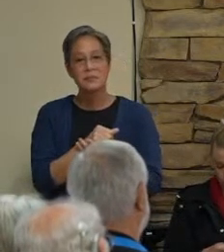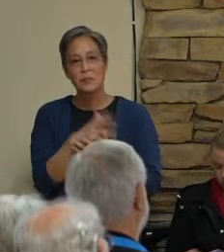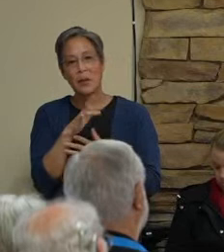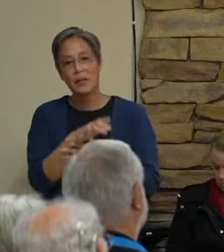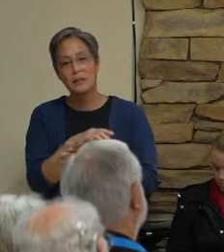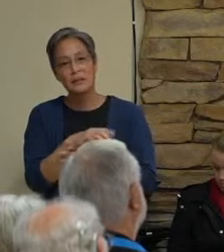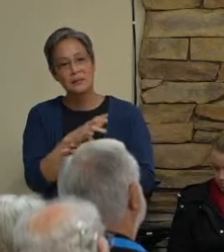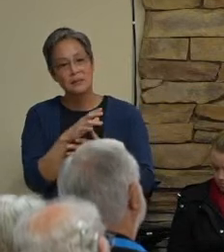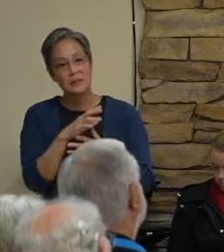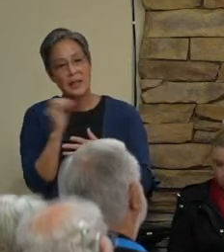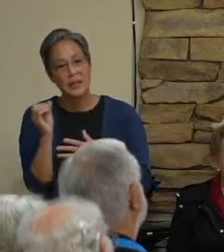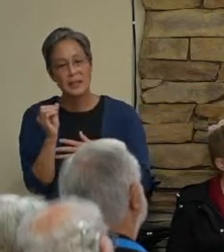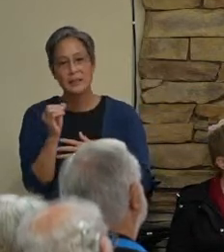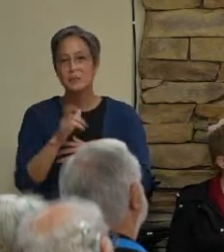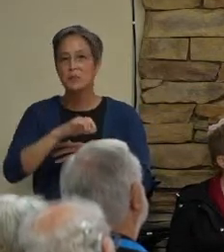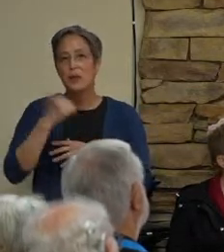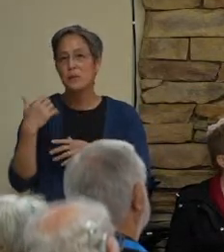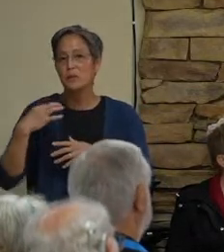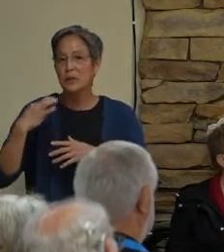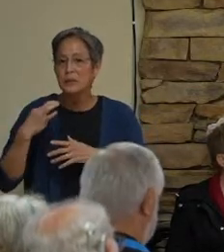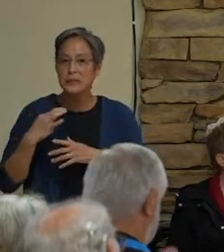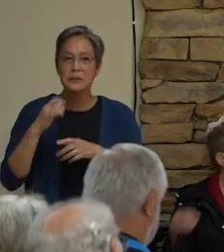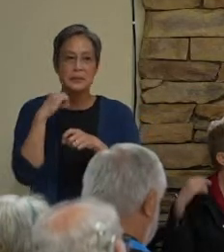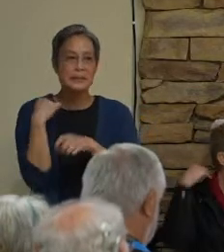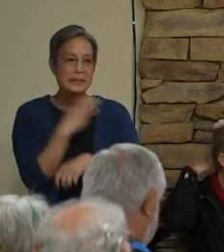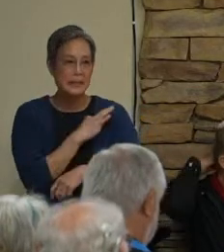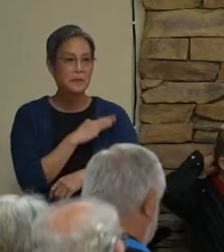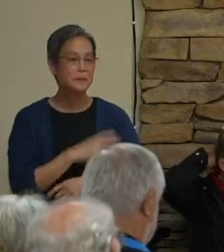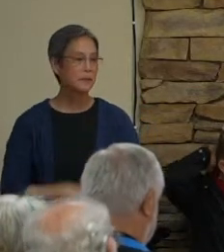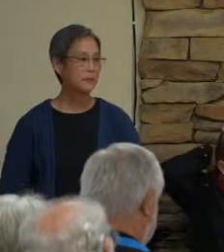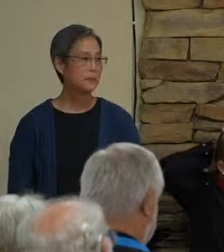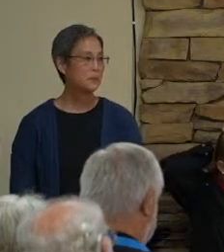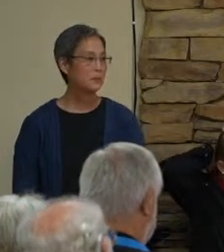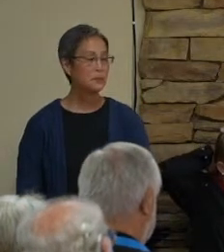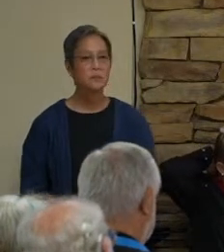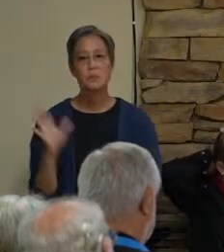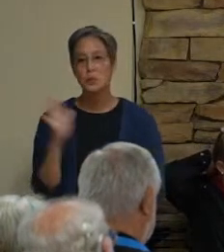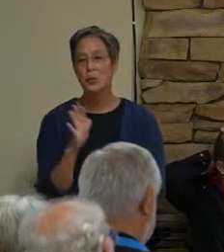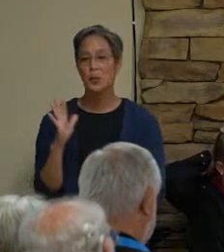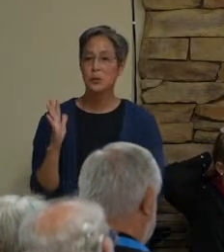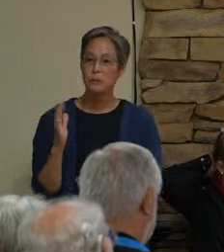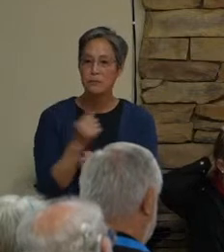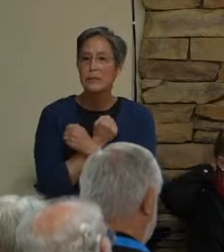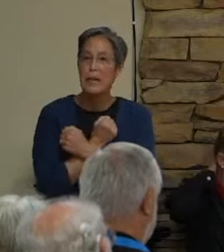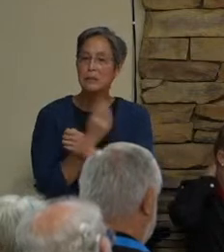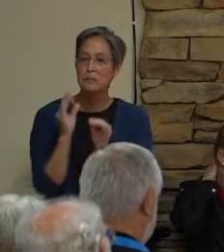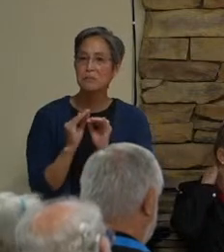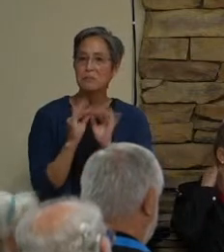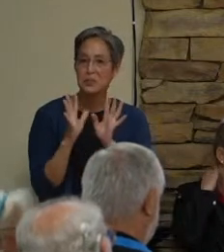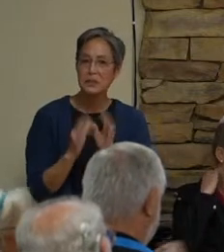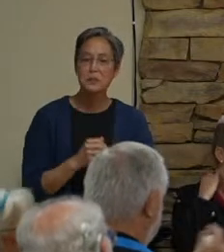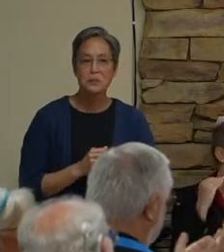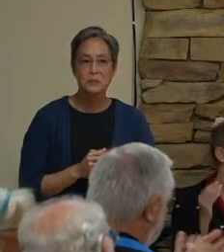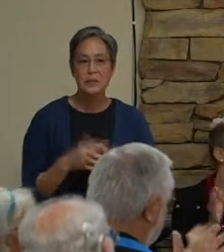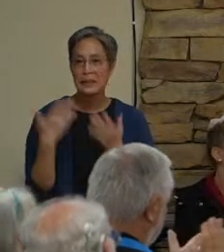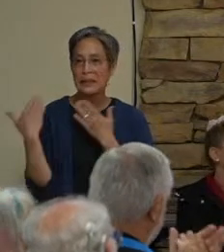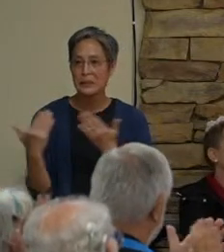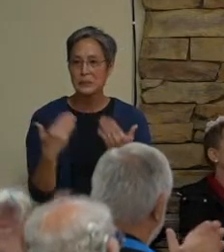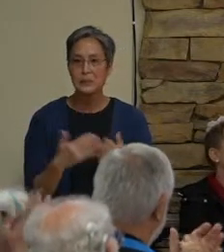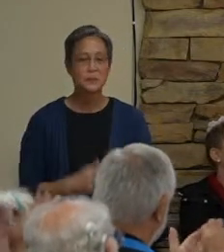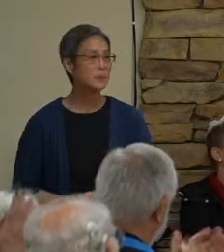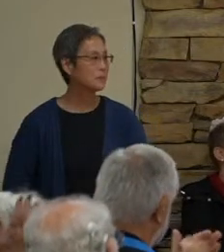all the devoted volunteers and staff. Your love shows. Thank you.